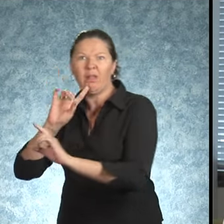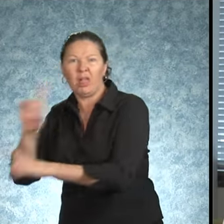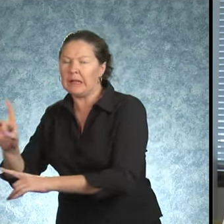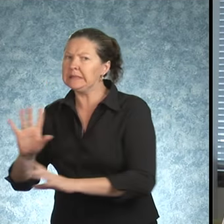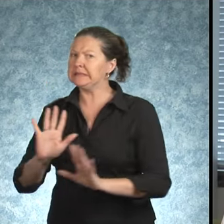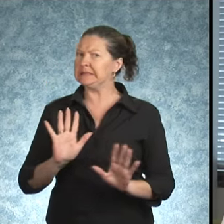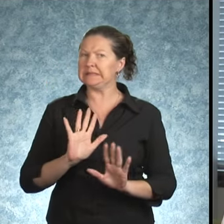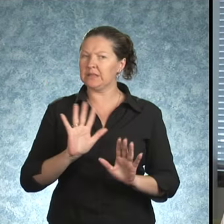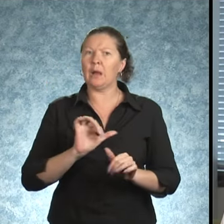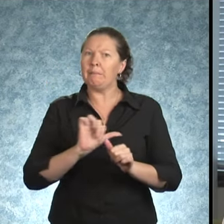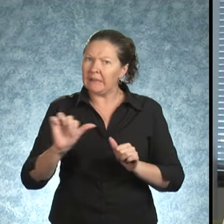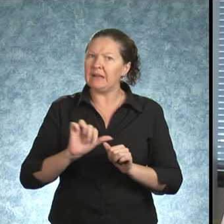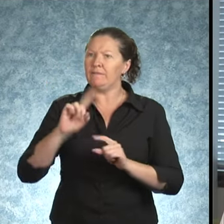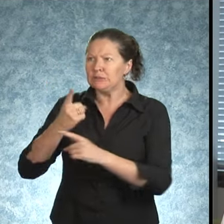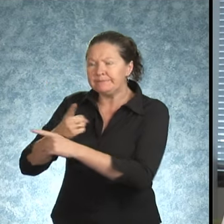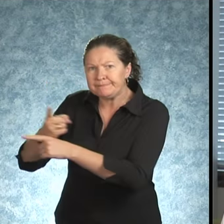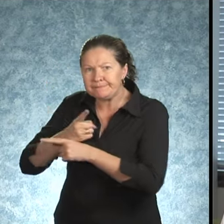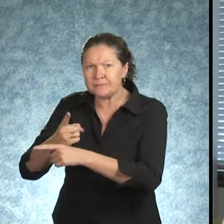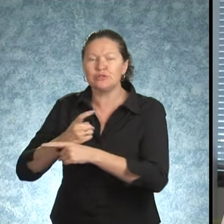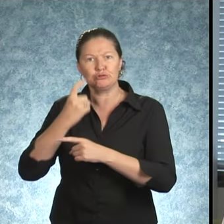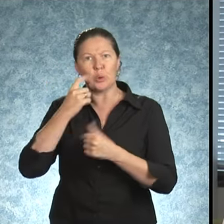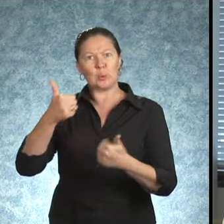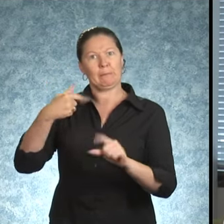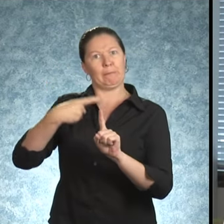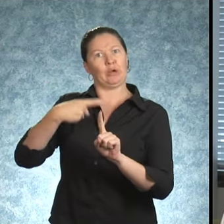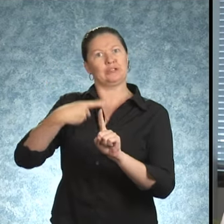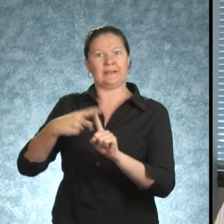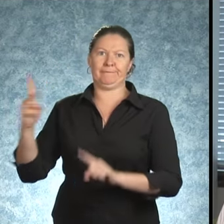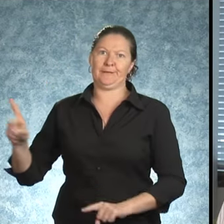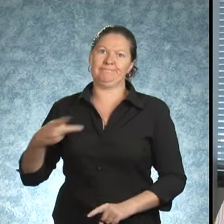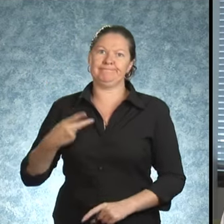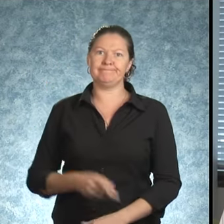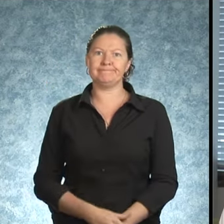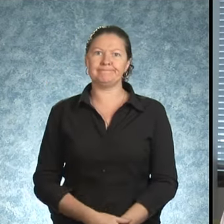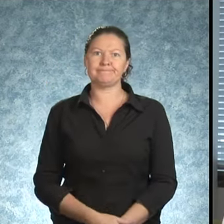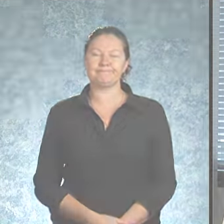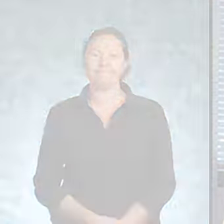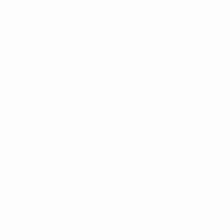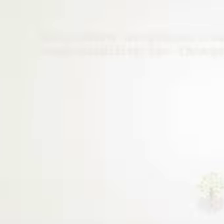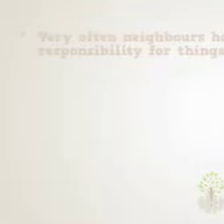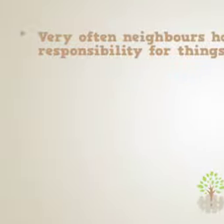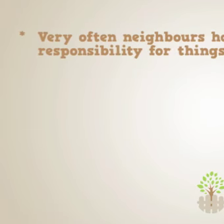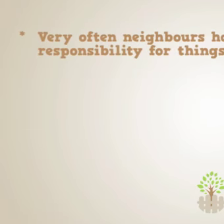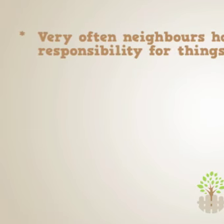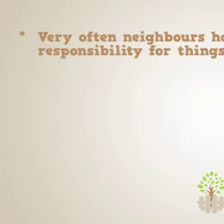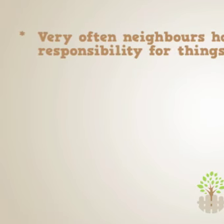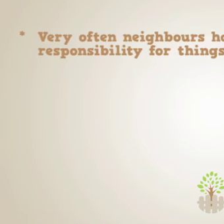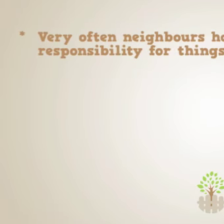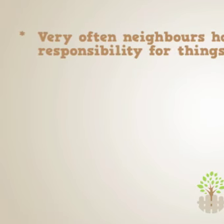fence, probably is a better way to go to try and keep a positive relationship.